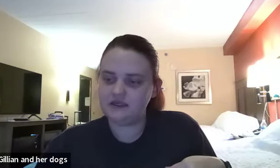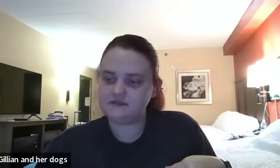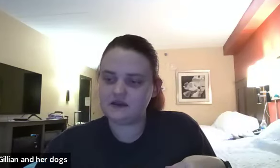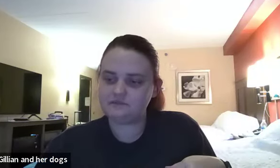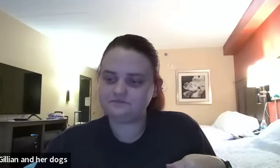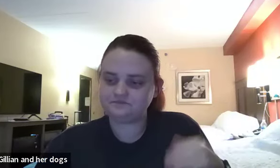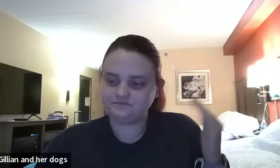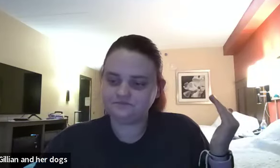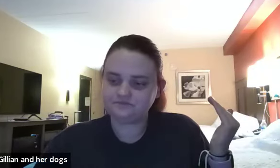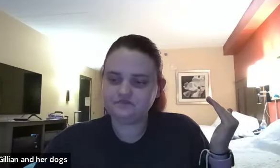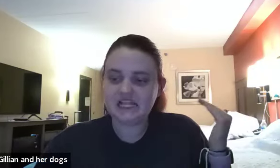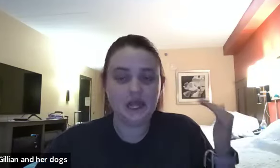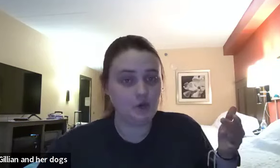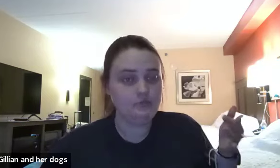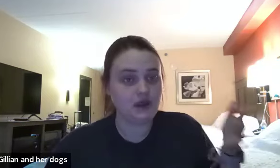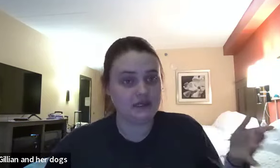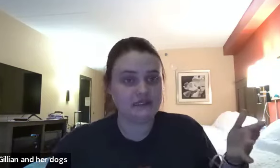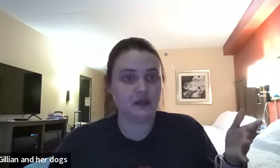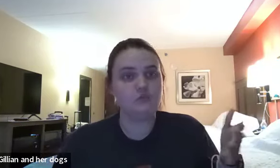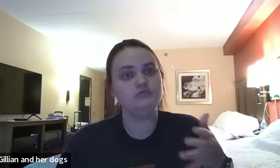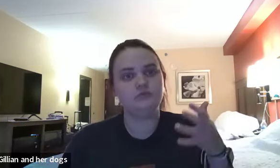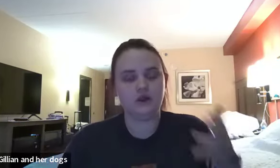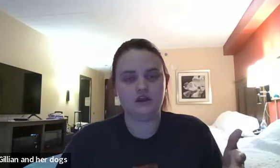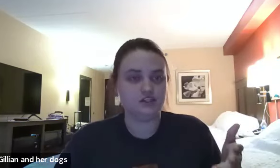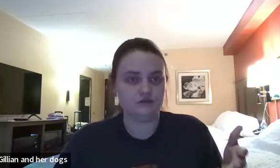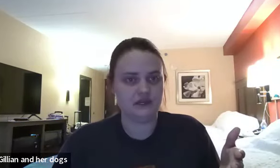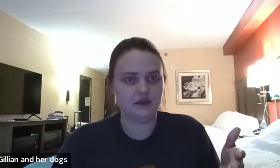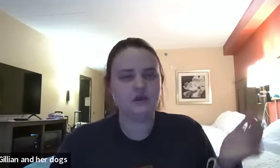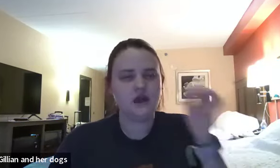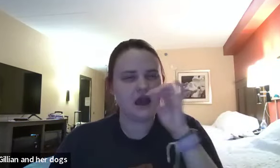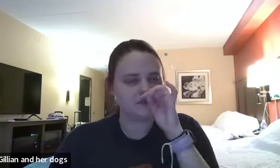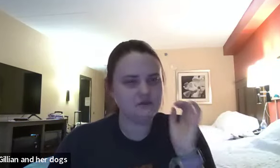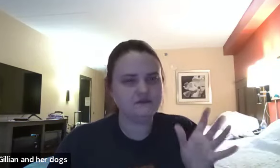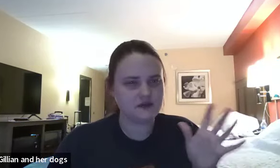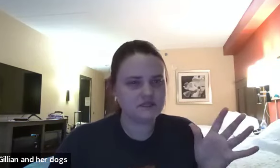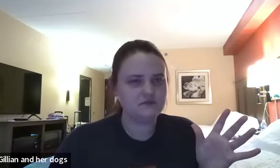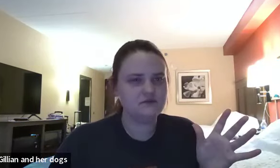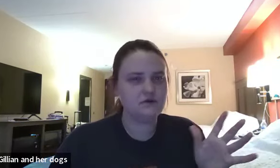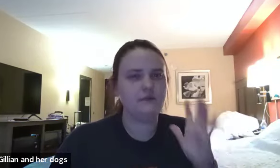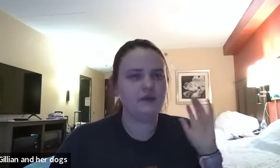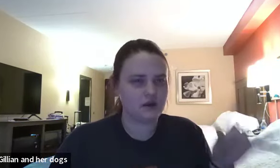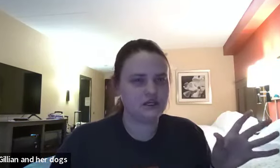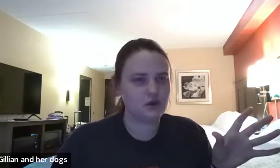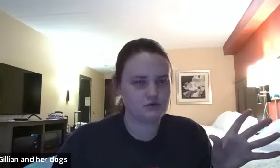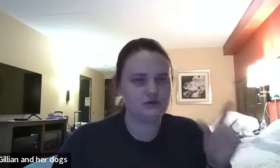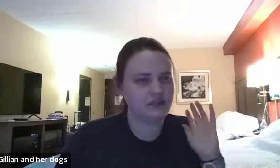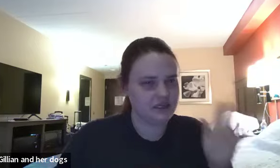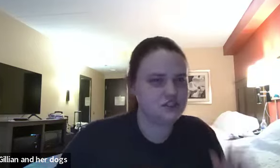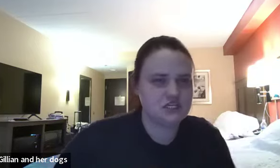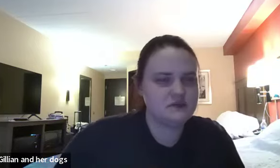is help. I need help. Do you need help? I think we've done this before, but we are going to go through it again just because